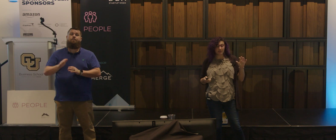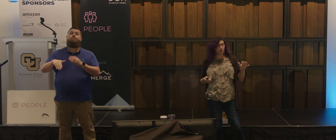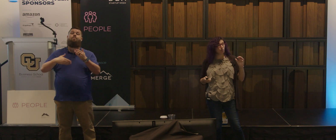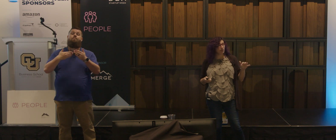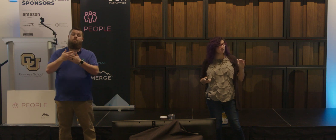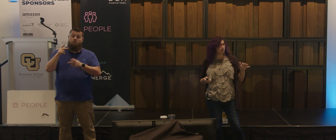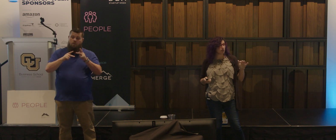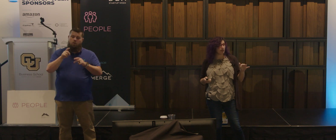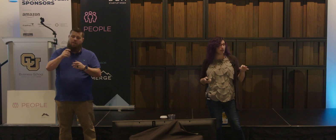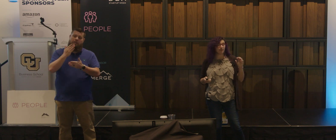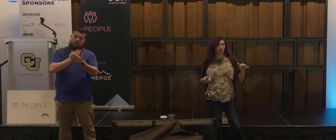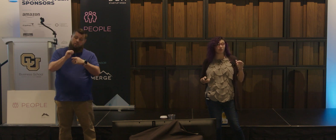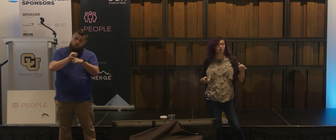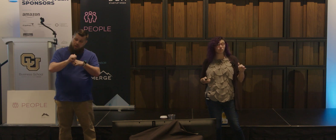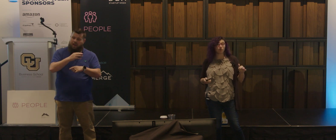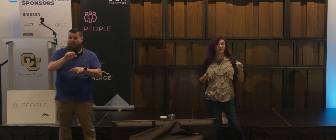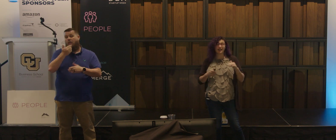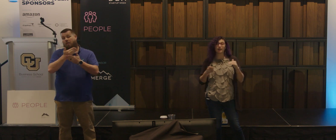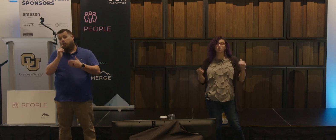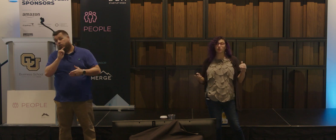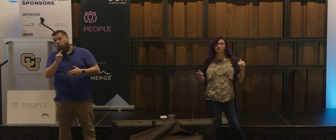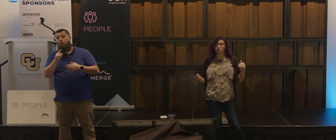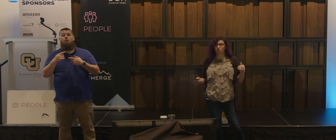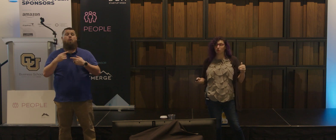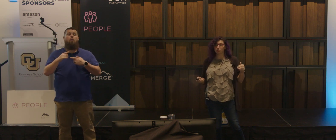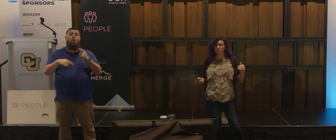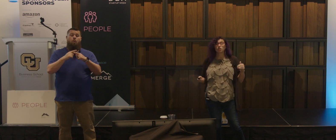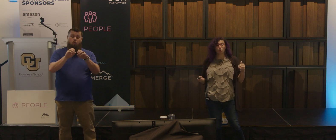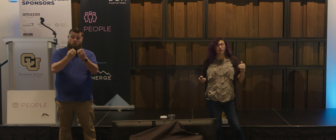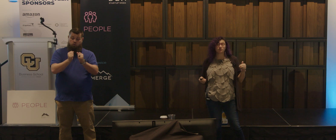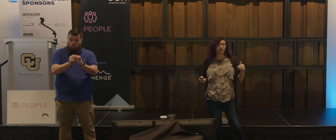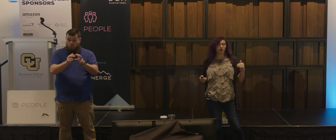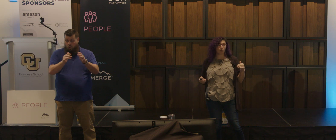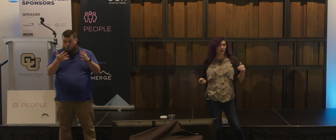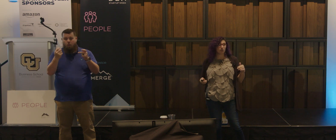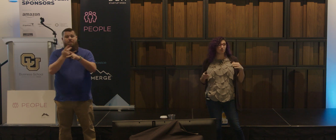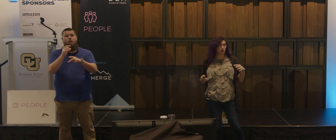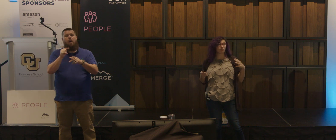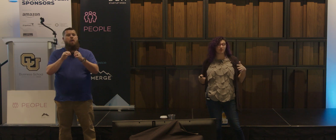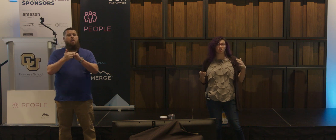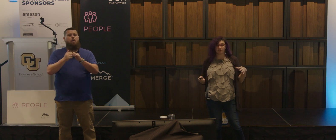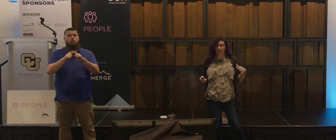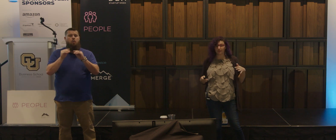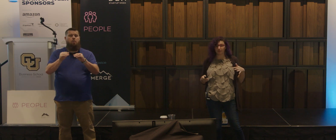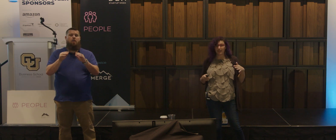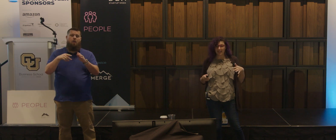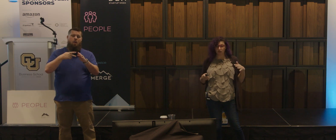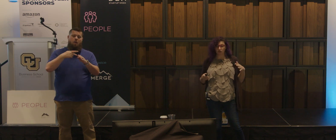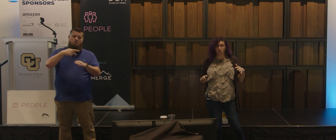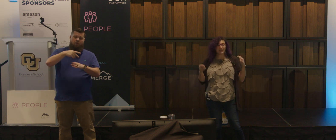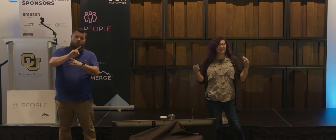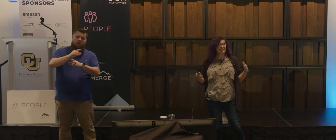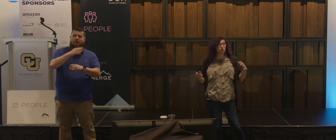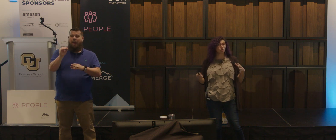All people will need some training, and the other thing that's true is as your organization grows, you want to figure out a way to put professional development